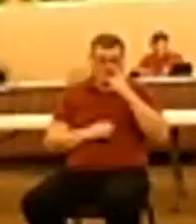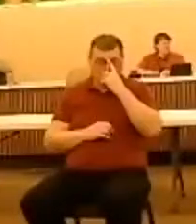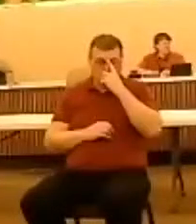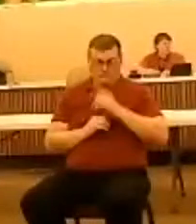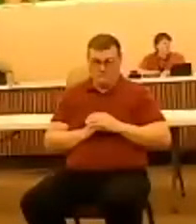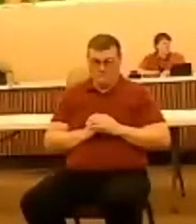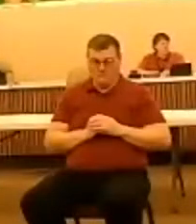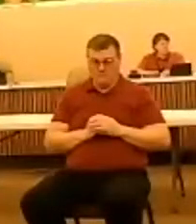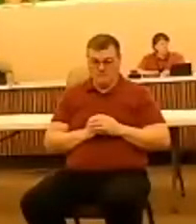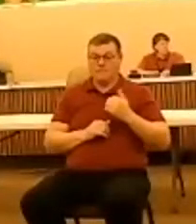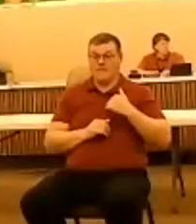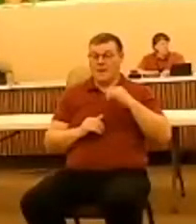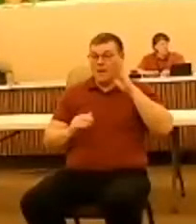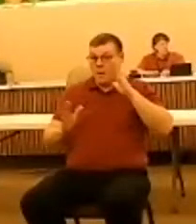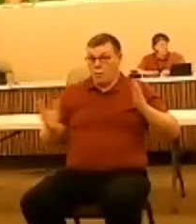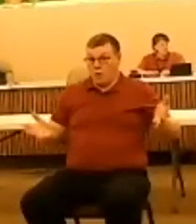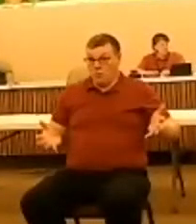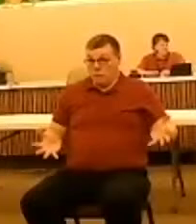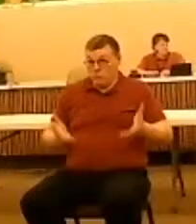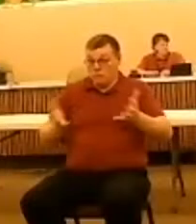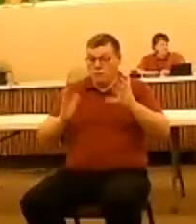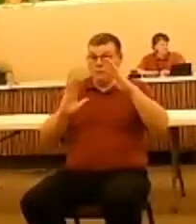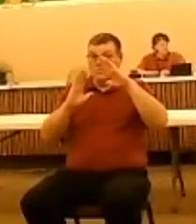encourage the town to